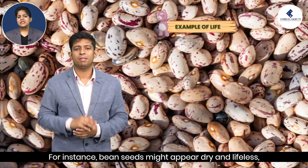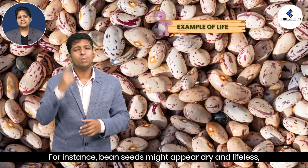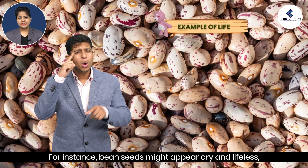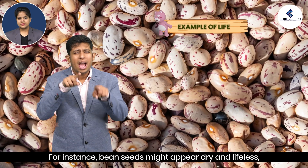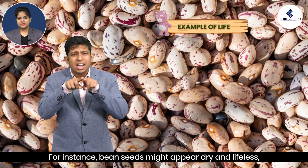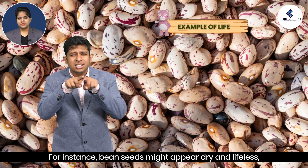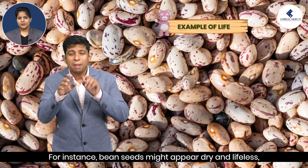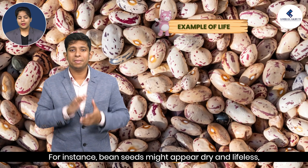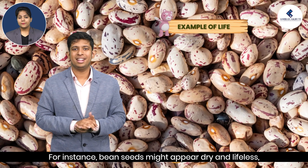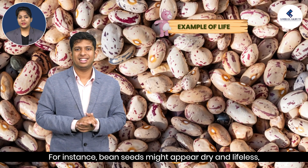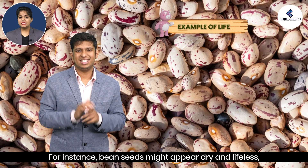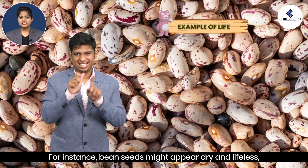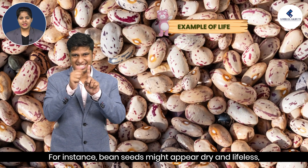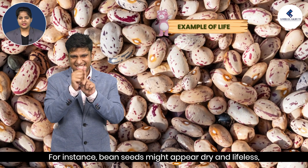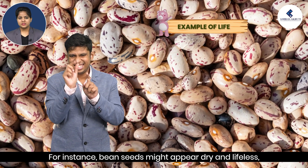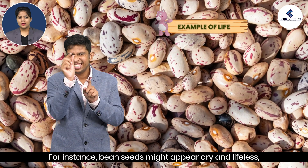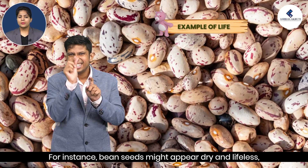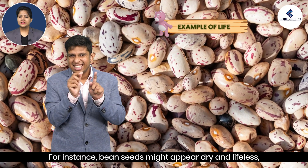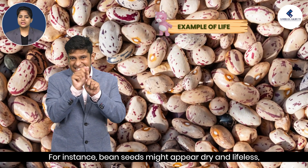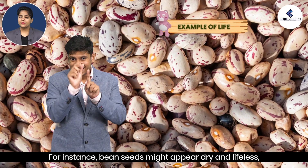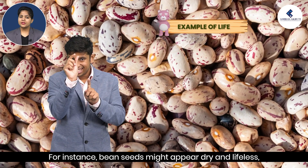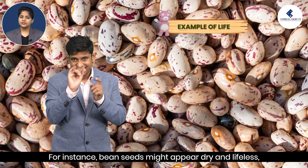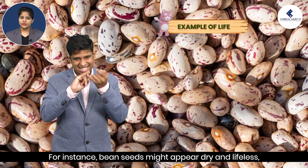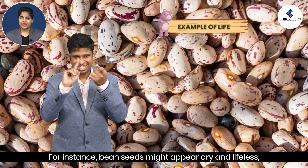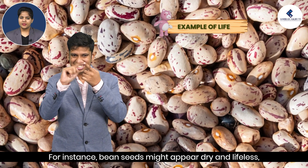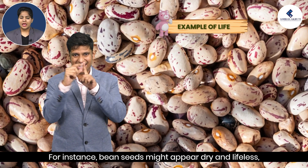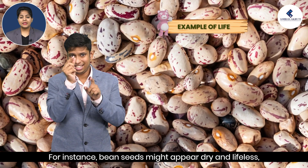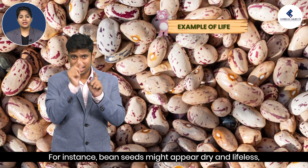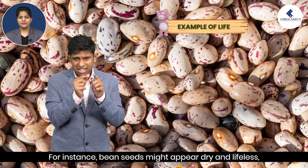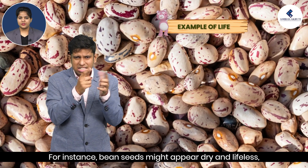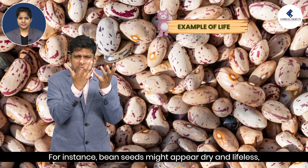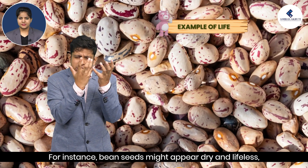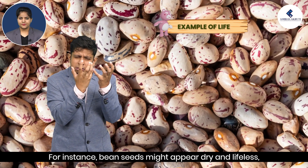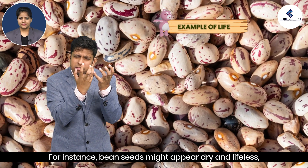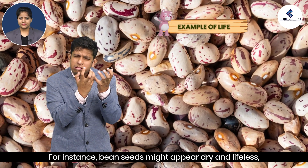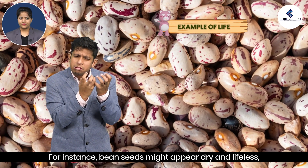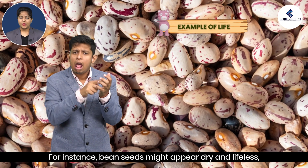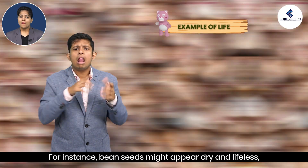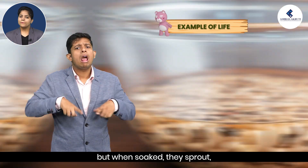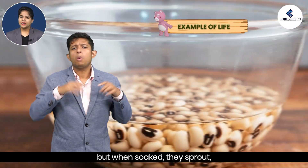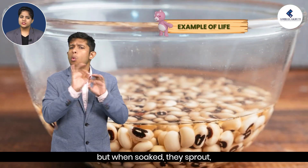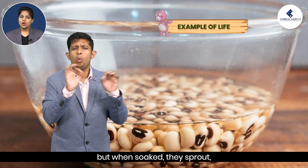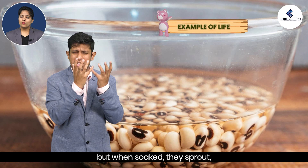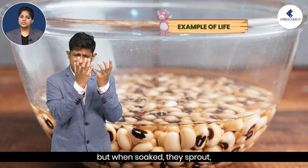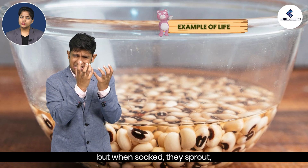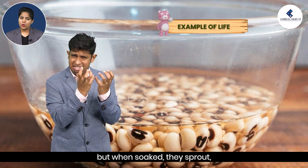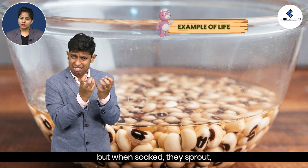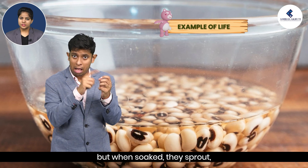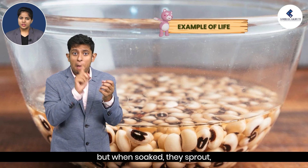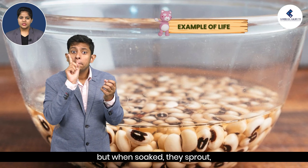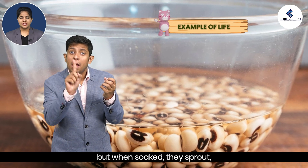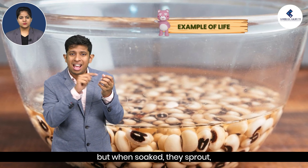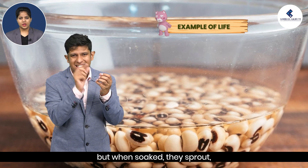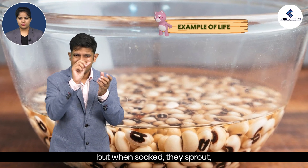For instance, bean seeds might appear dry and lifeless, but when